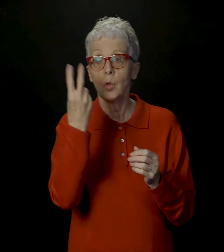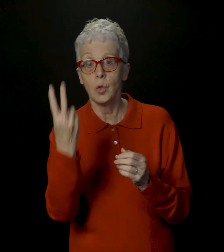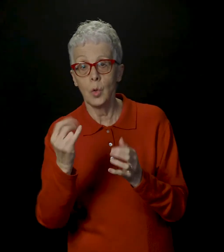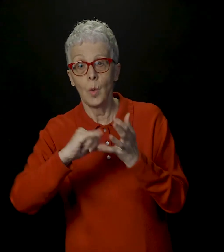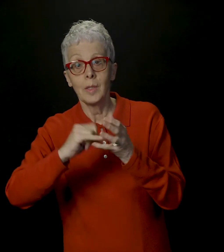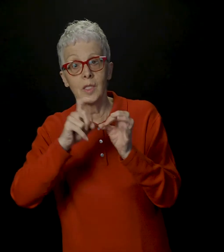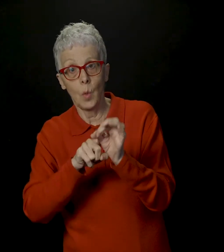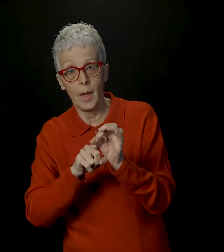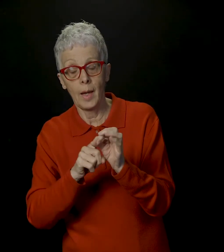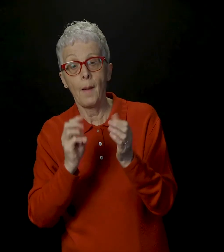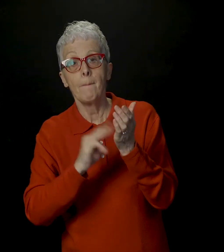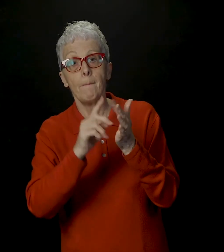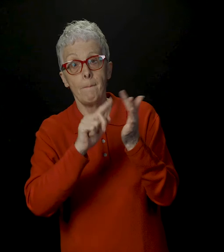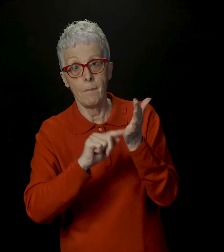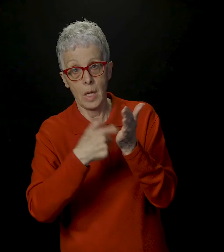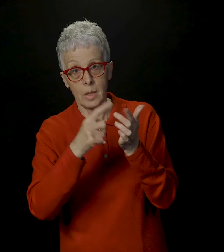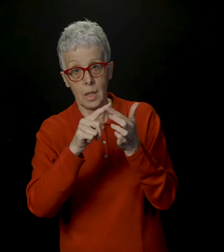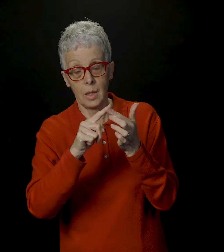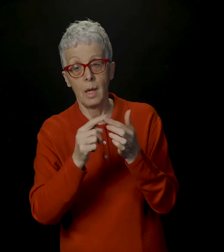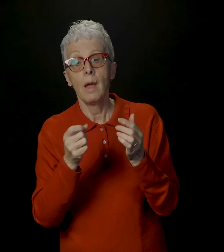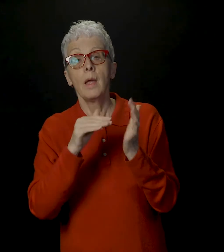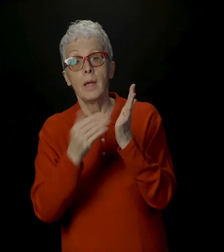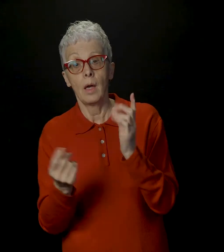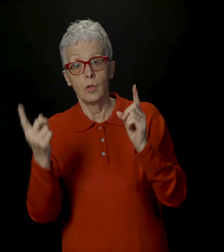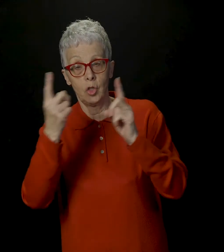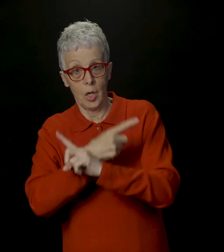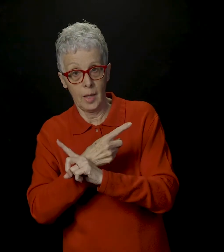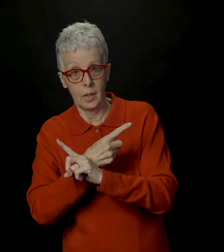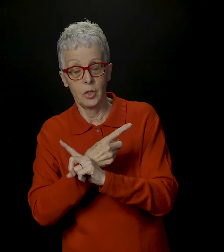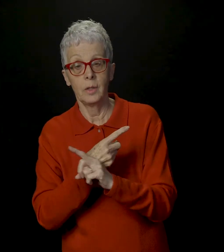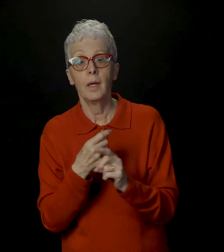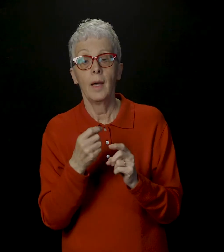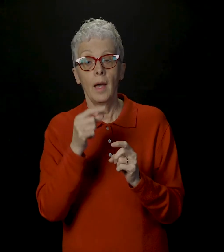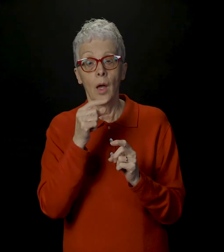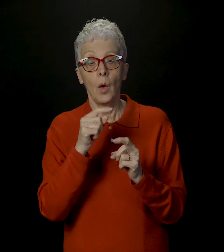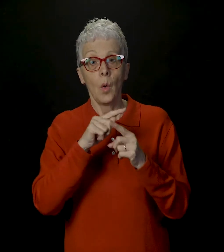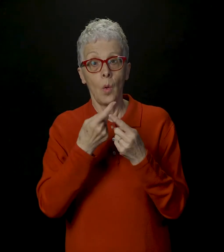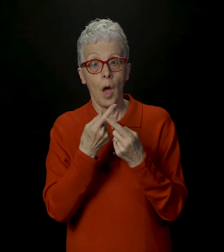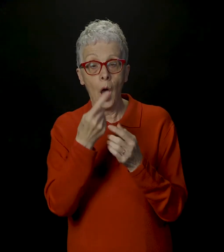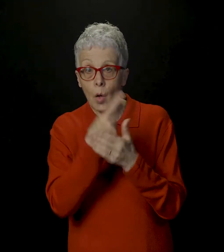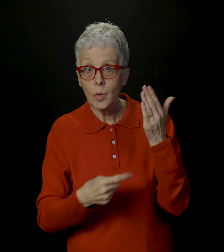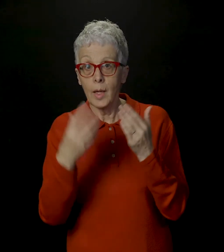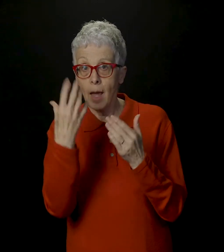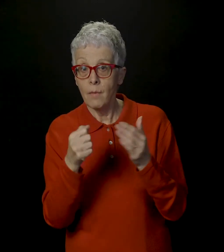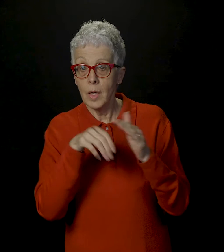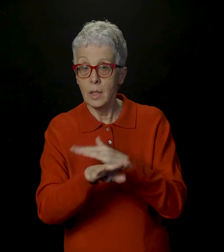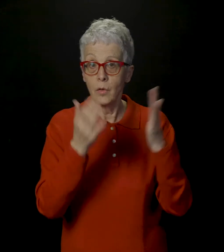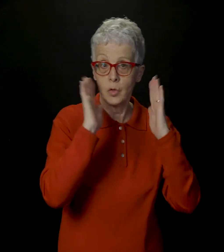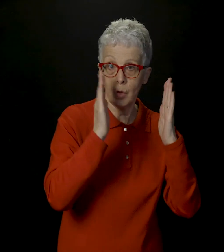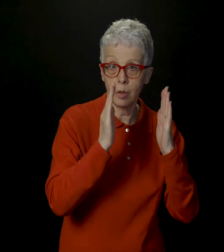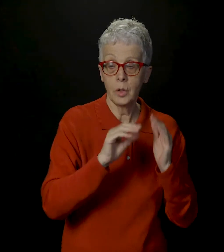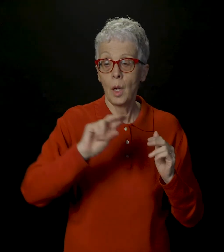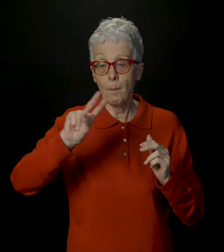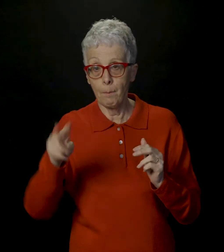a month ago This remains unchanged This means that the maximum number of people Allowed in our chapels At both locations